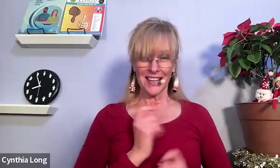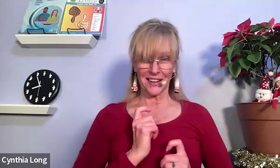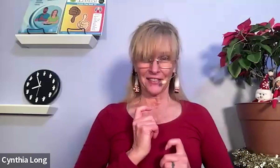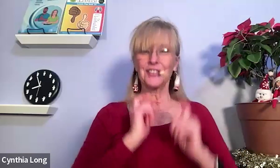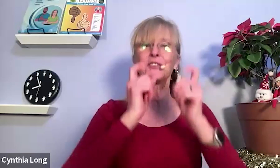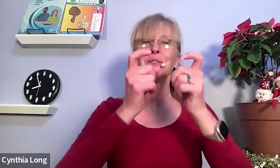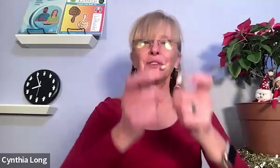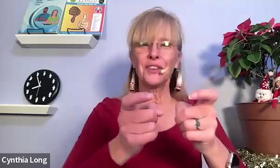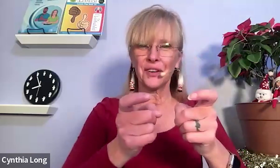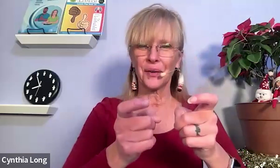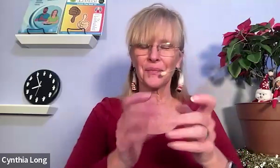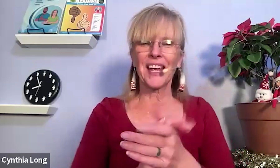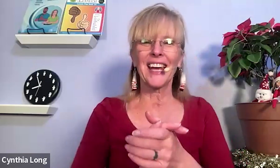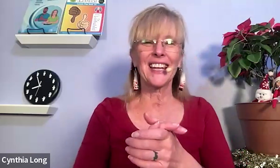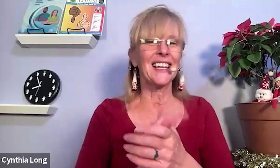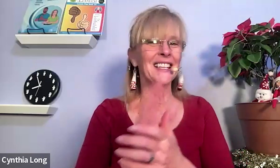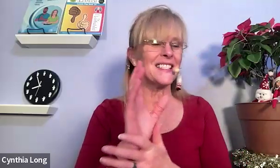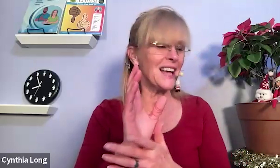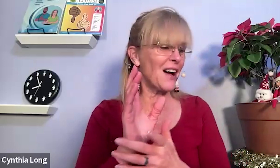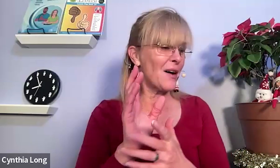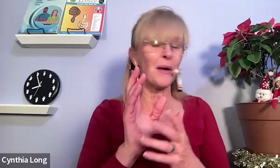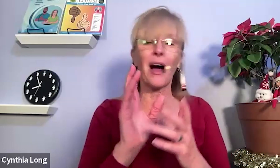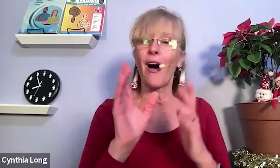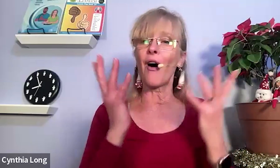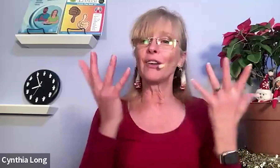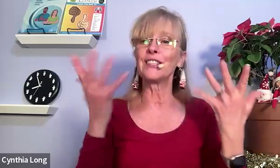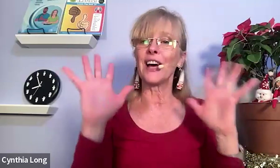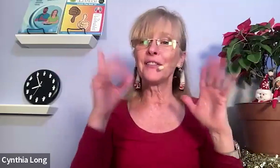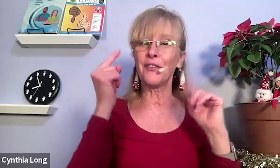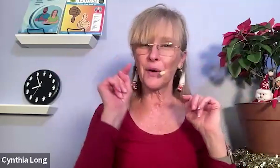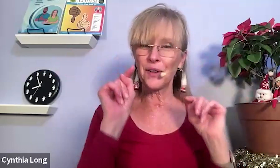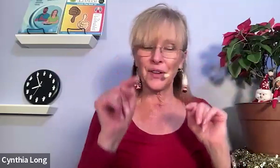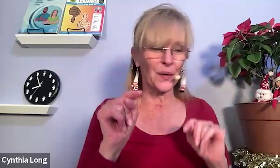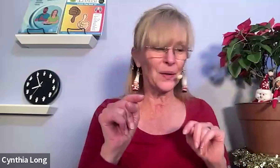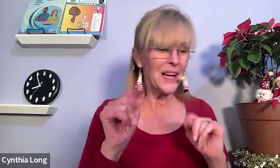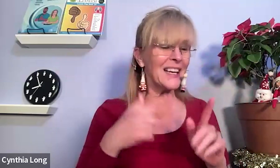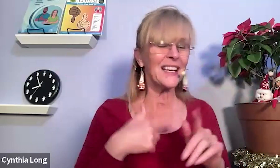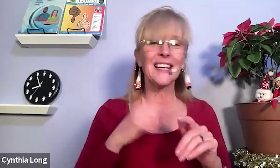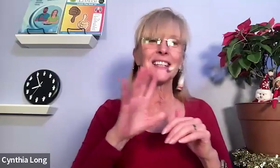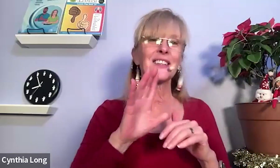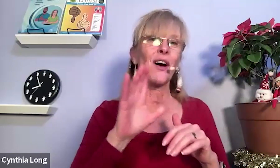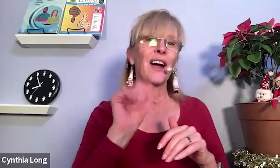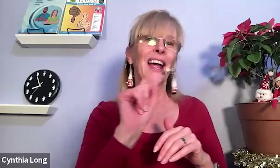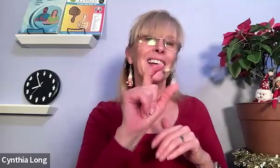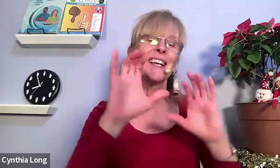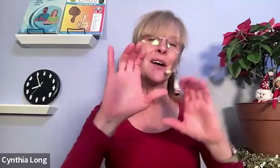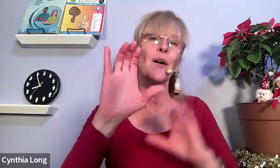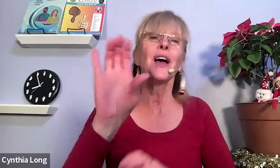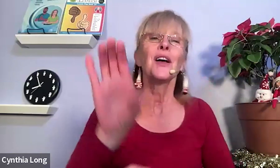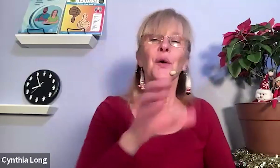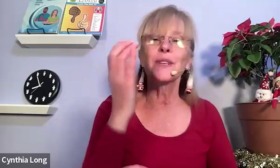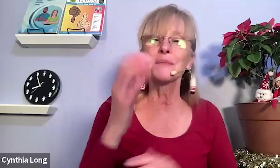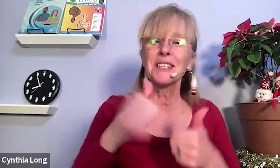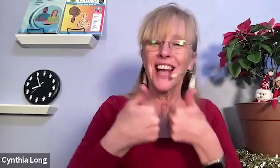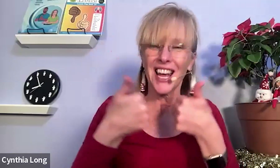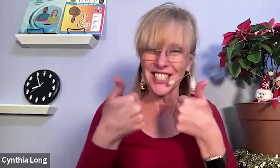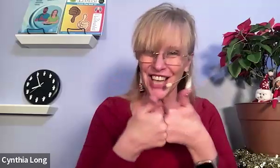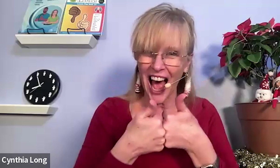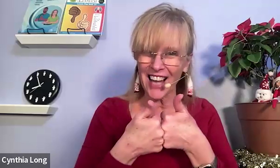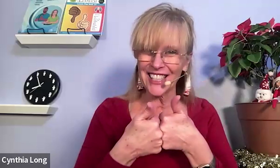gift to you, and it is all done for you, and it is our ASL Christmas